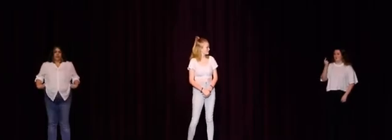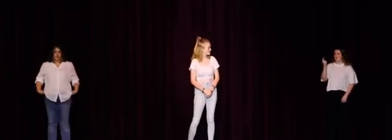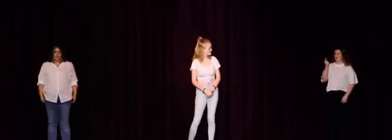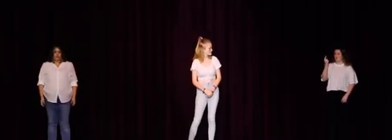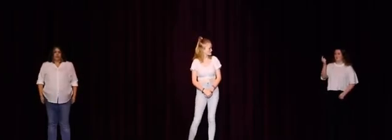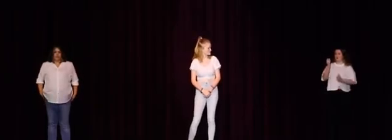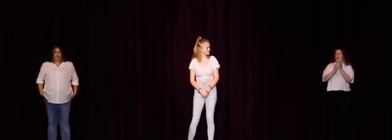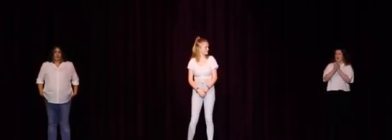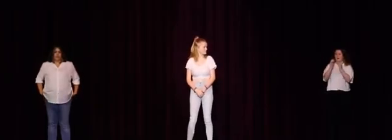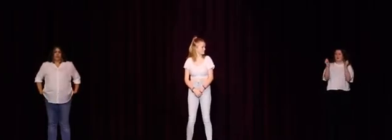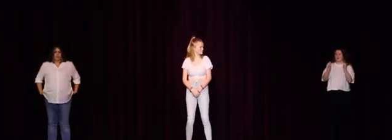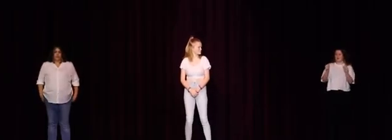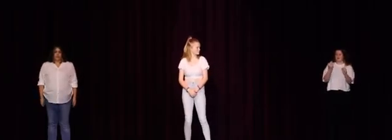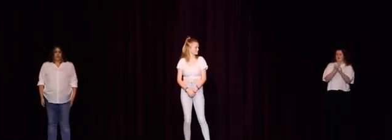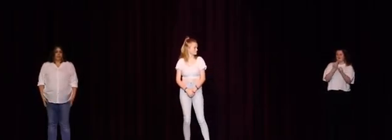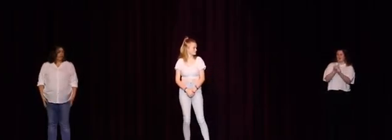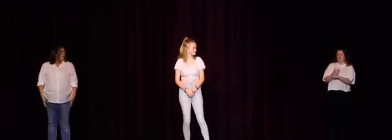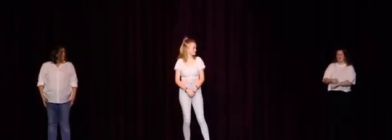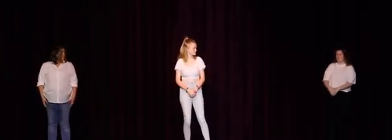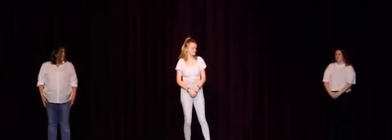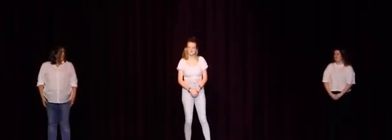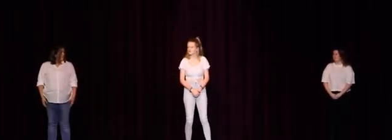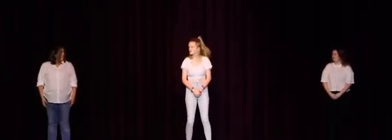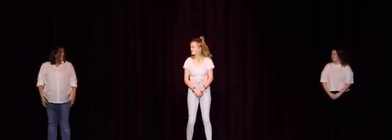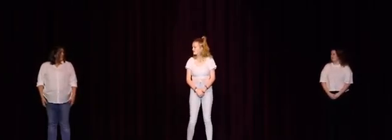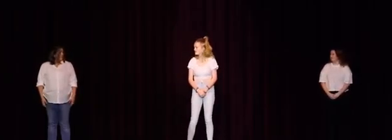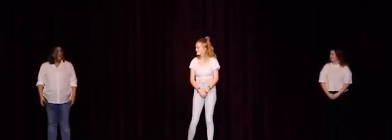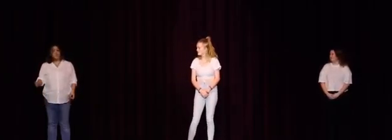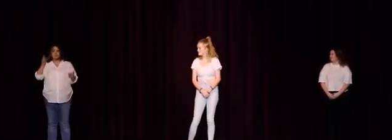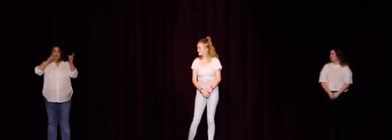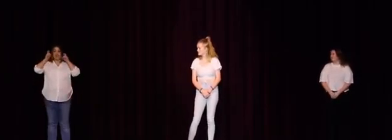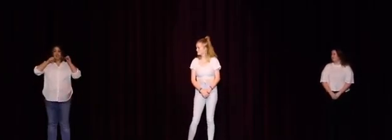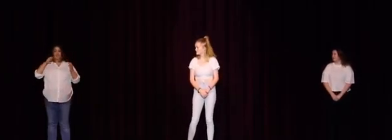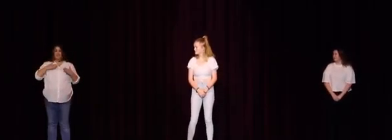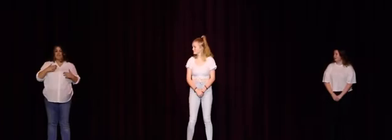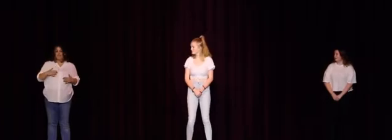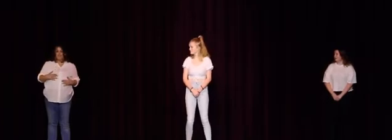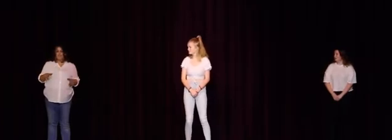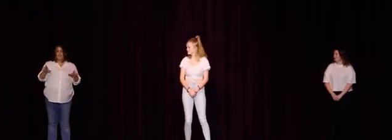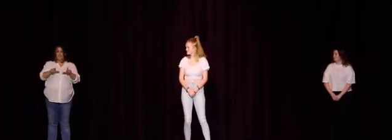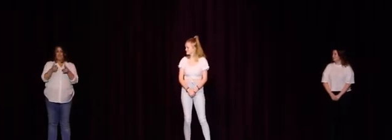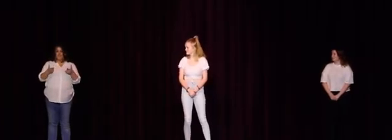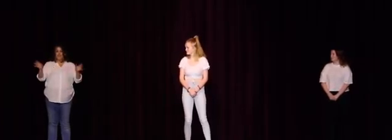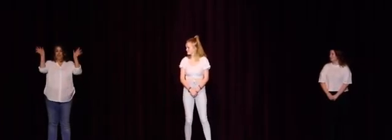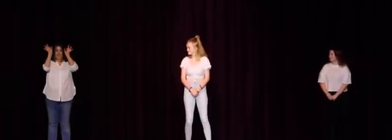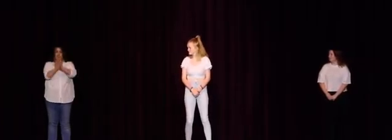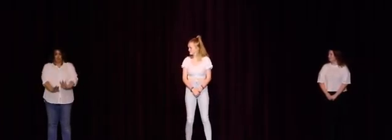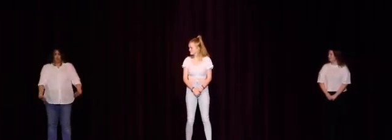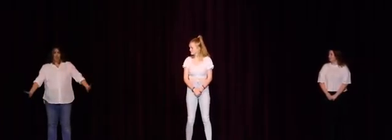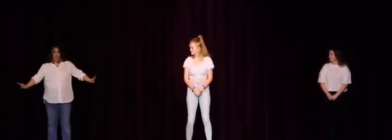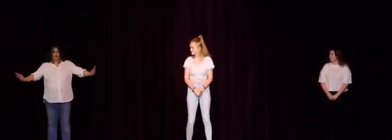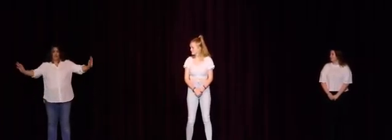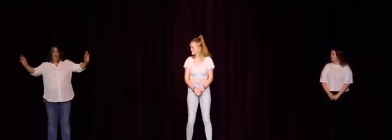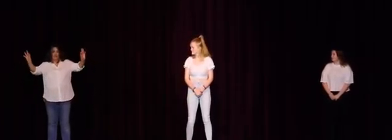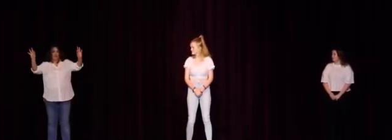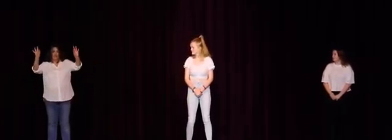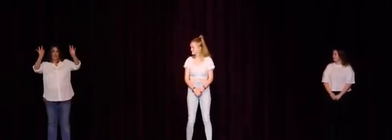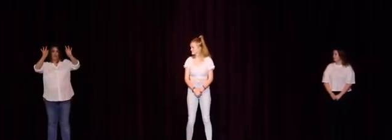only one handshape is used. Facials and body language are really important in this